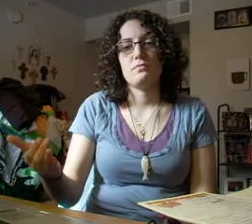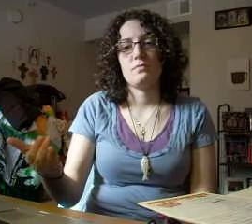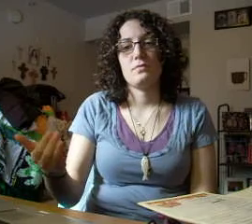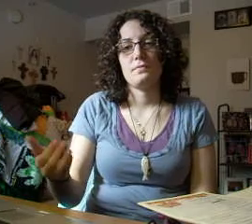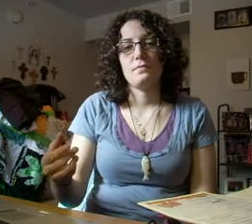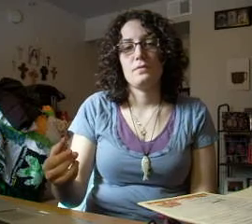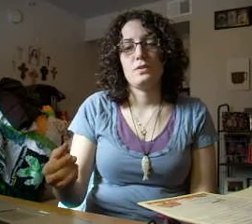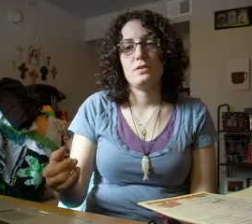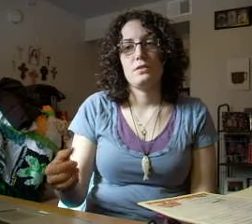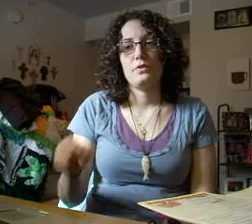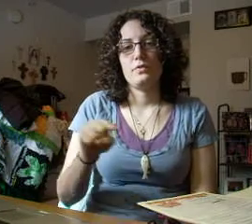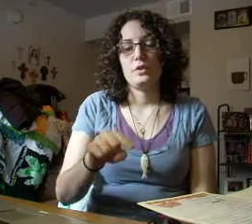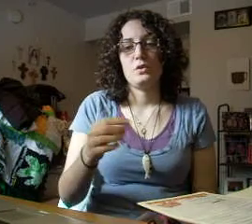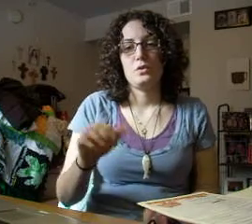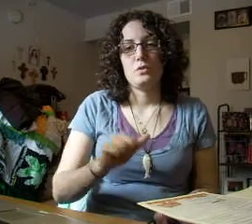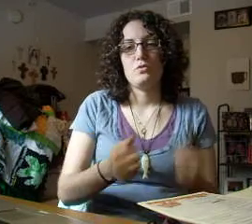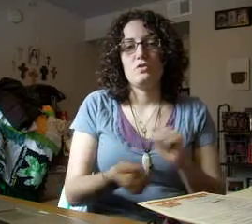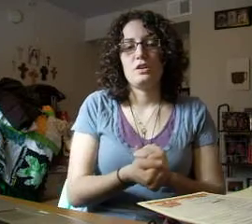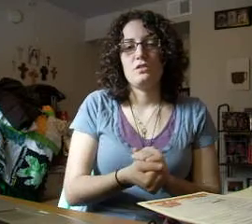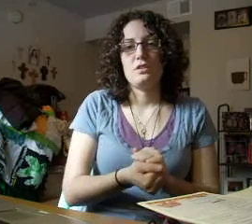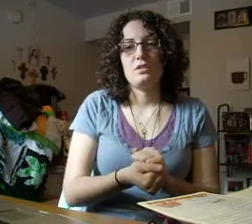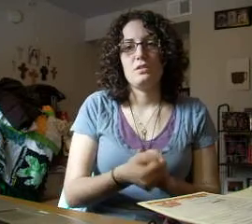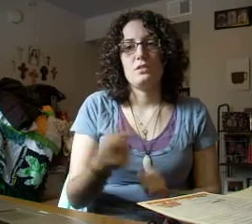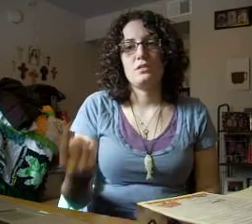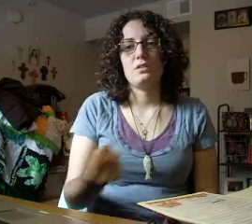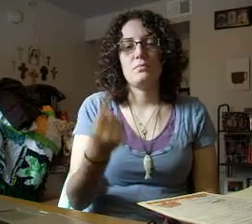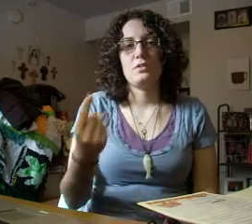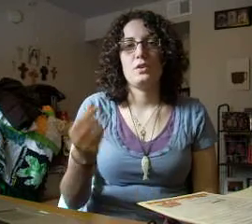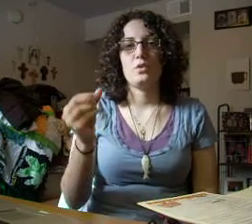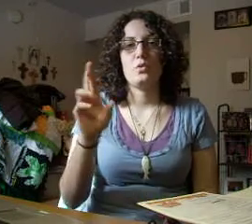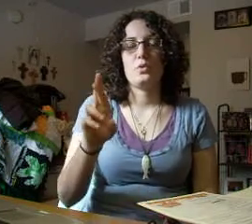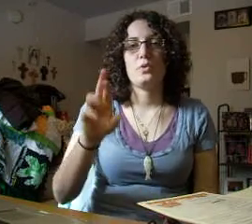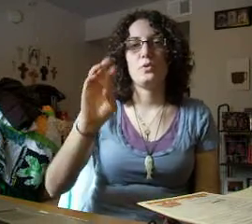change it into something else, when you react it with something else